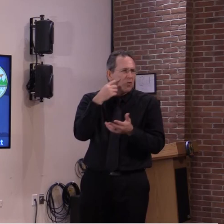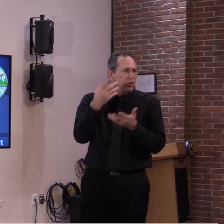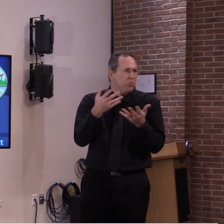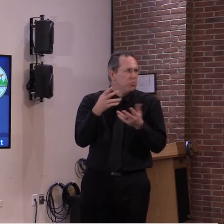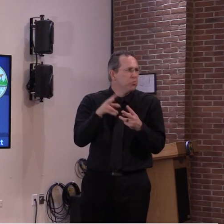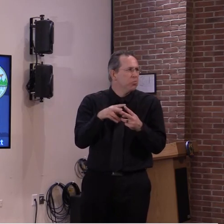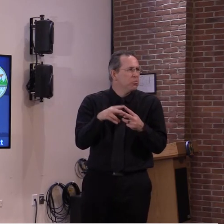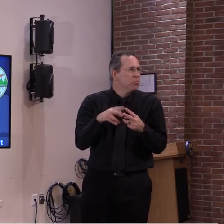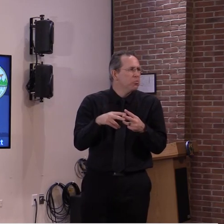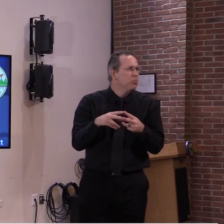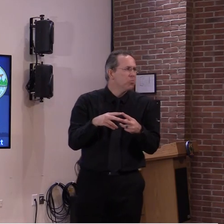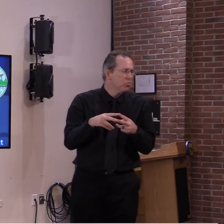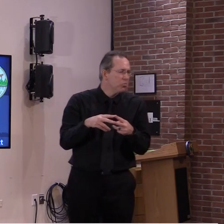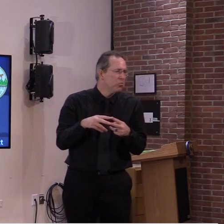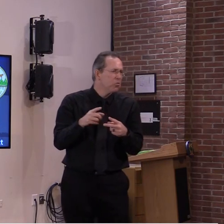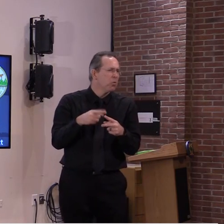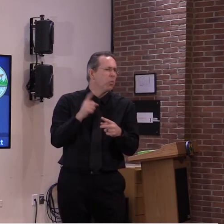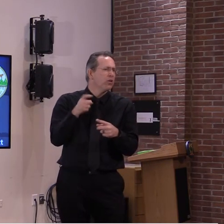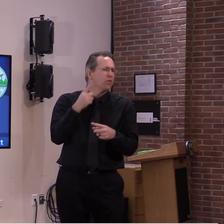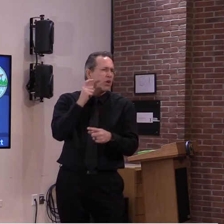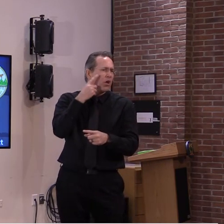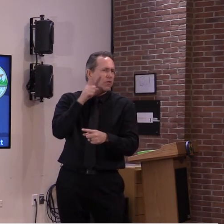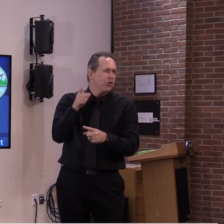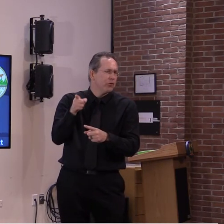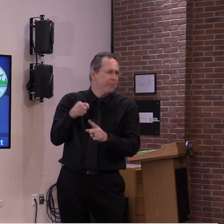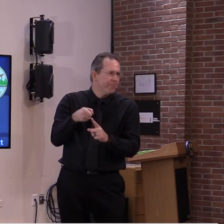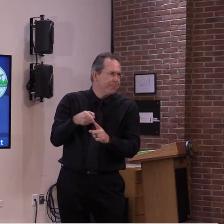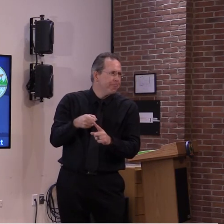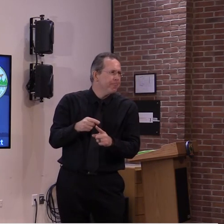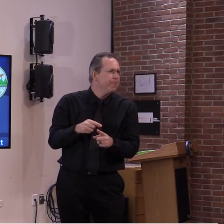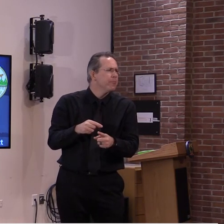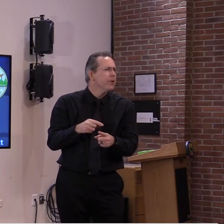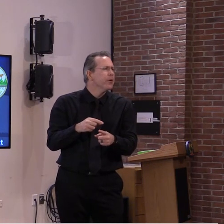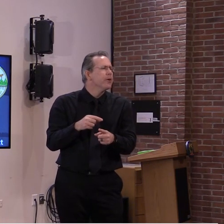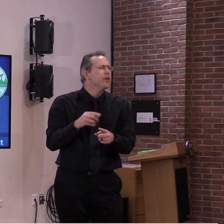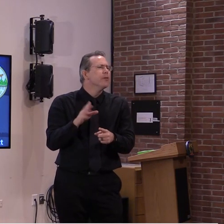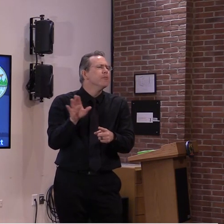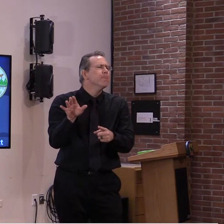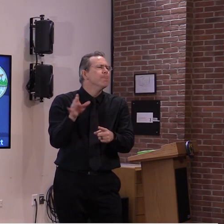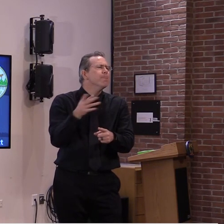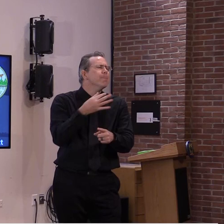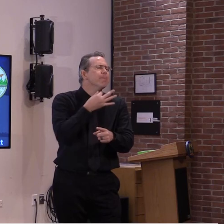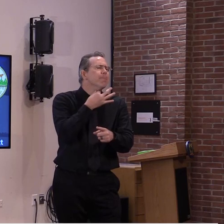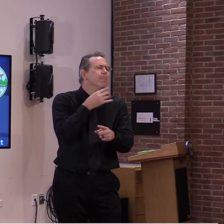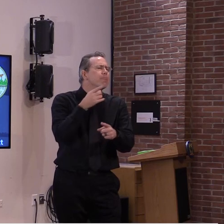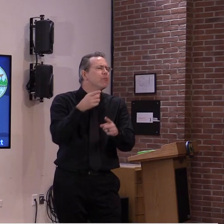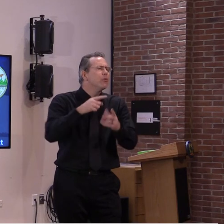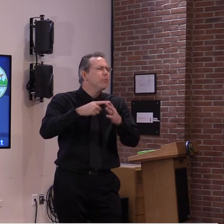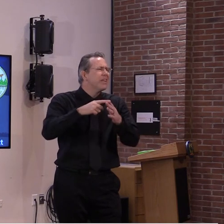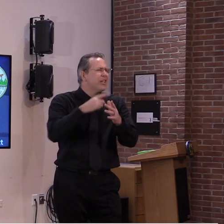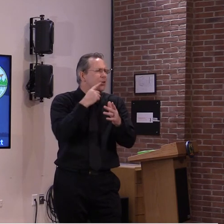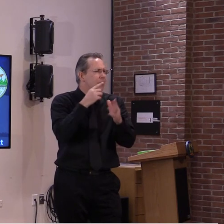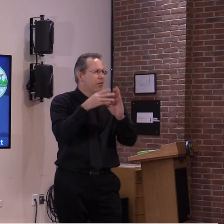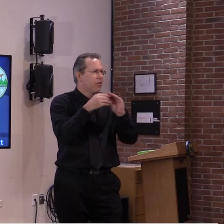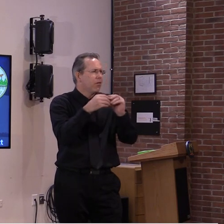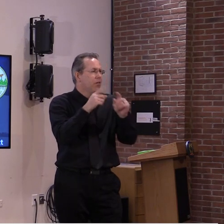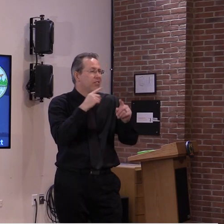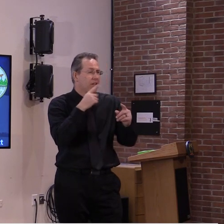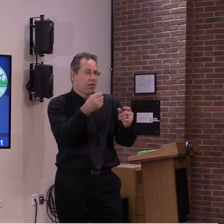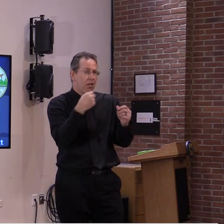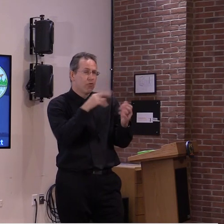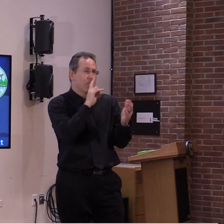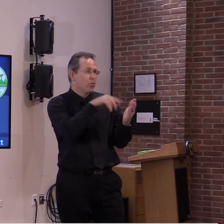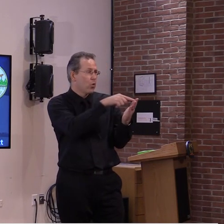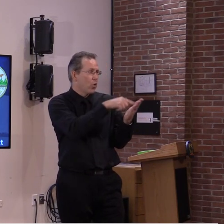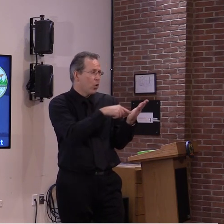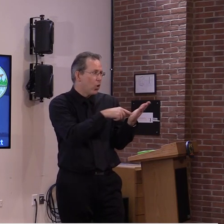mentioned you read the daily death rates and stuff. And I was wondering, before